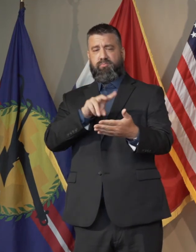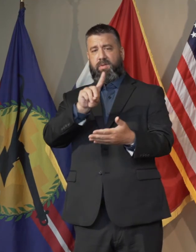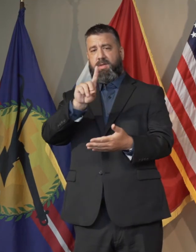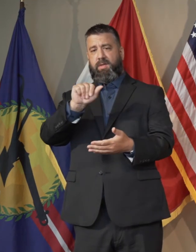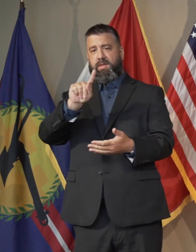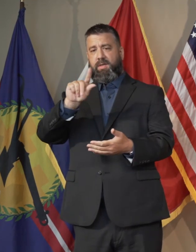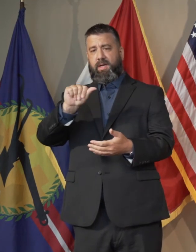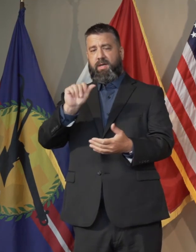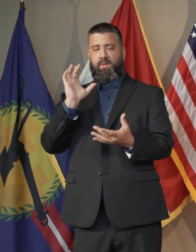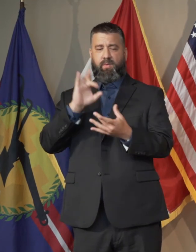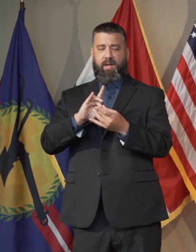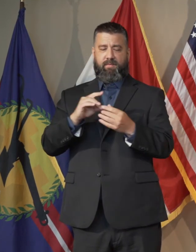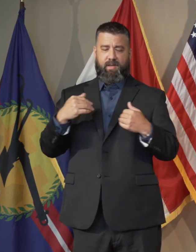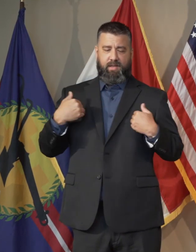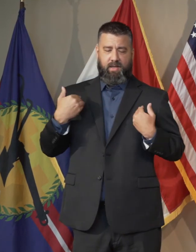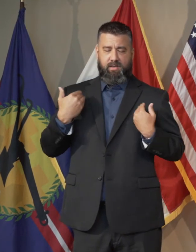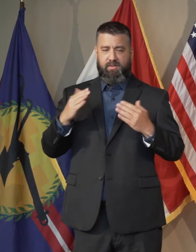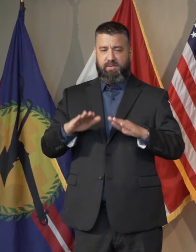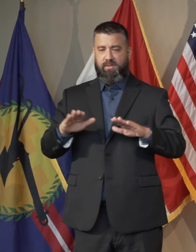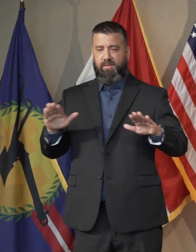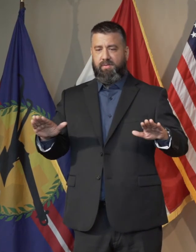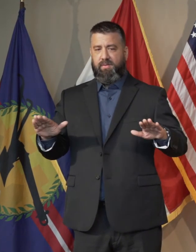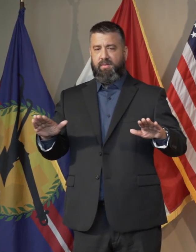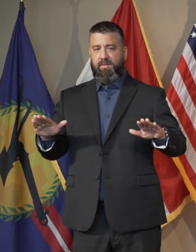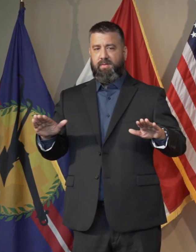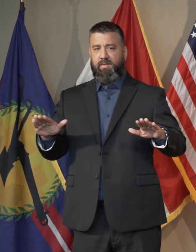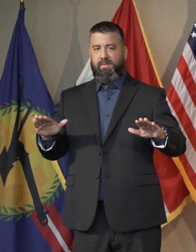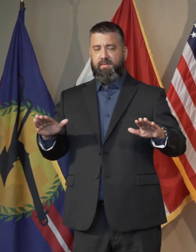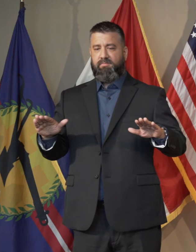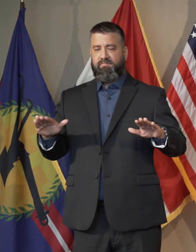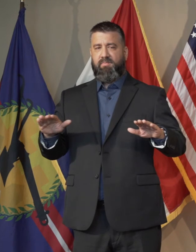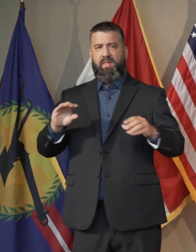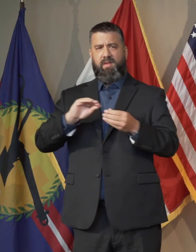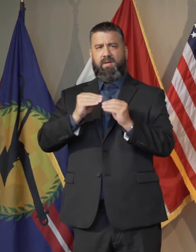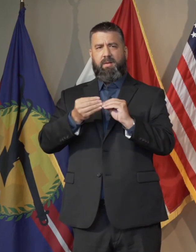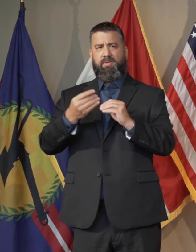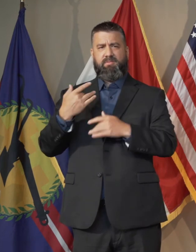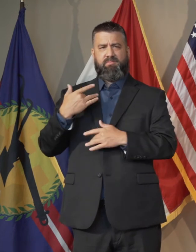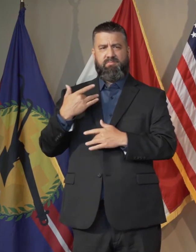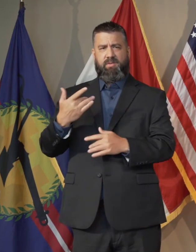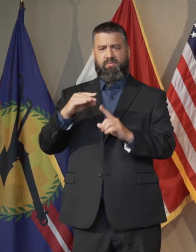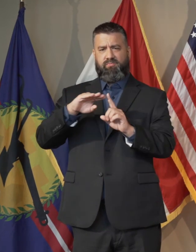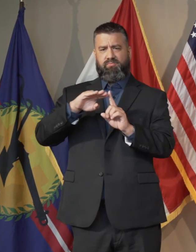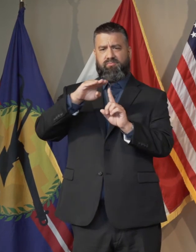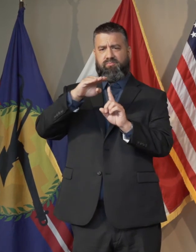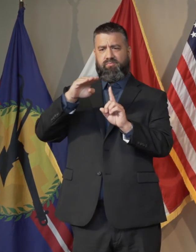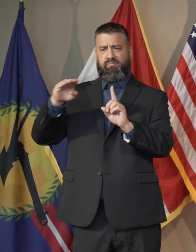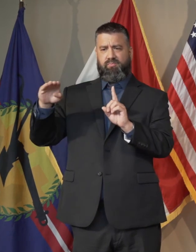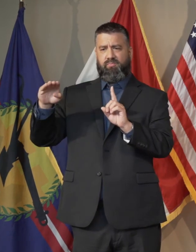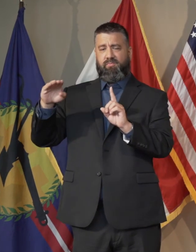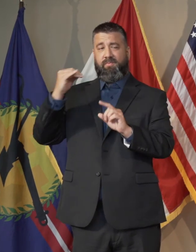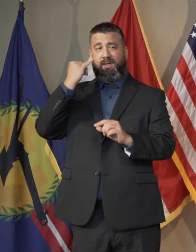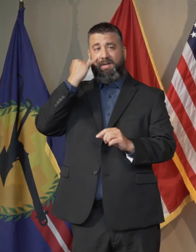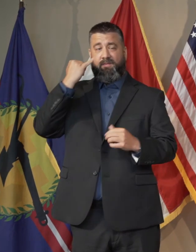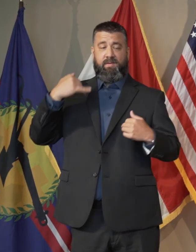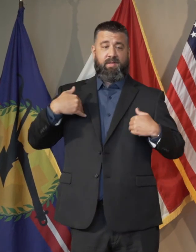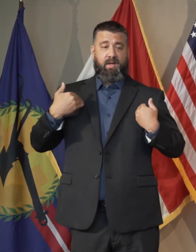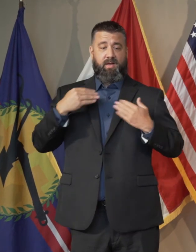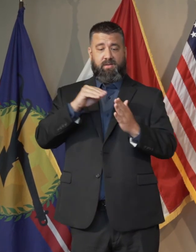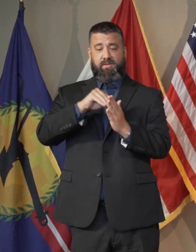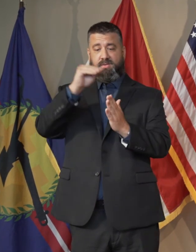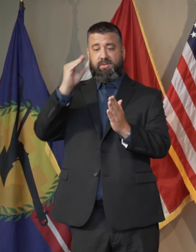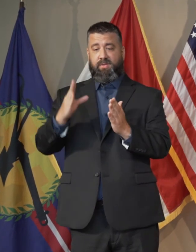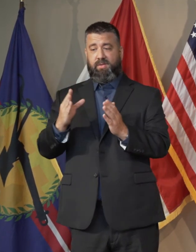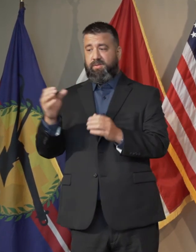among younger students where transmission appears to be holding steady. And if we can get those younger students